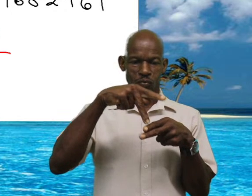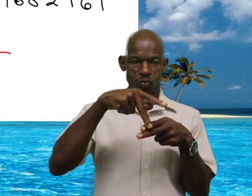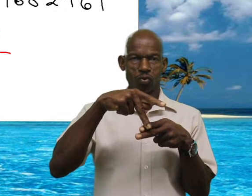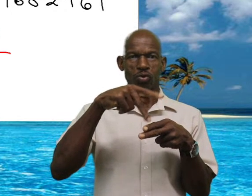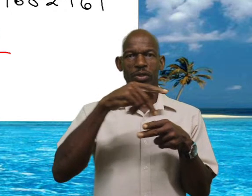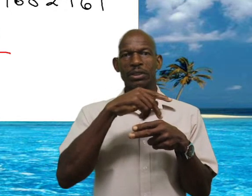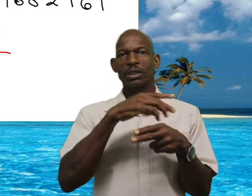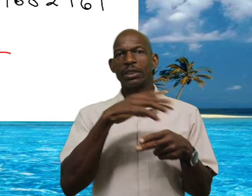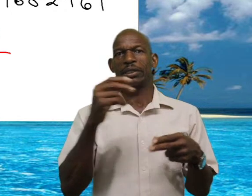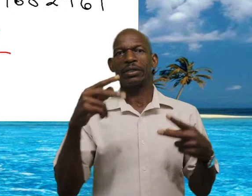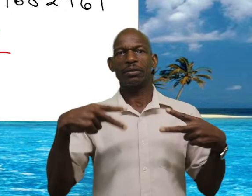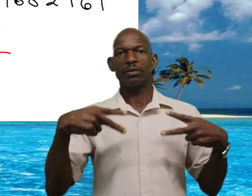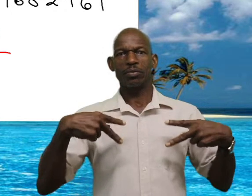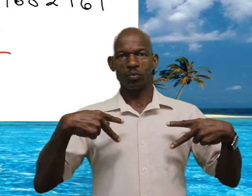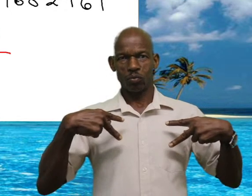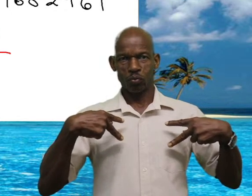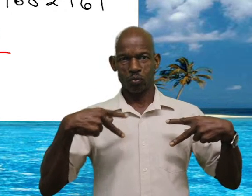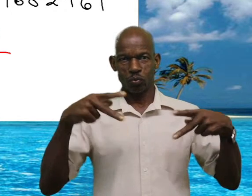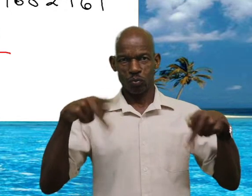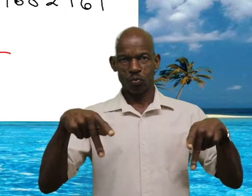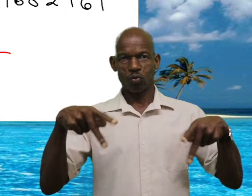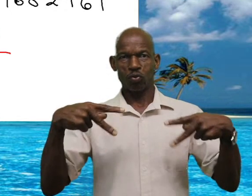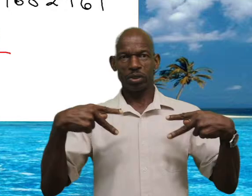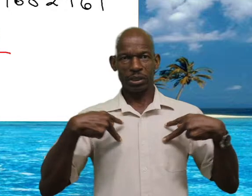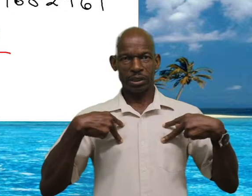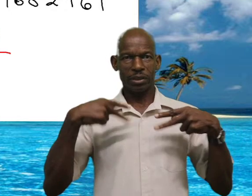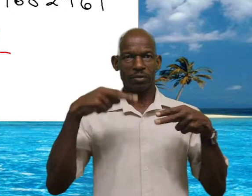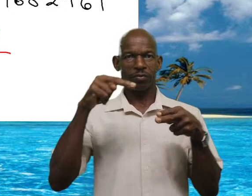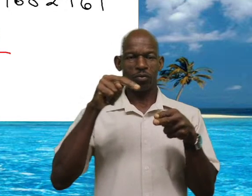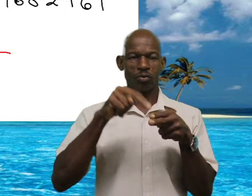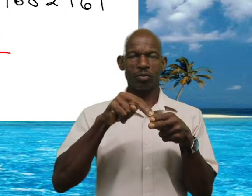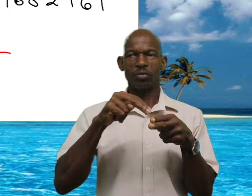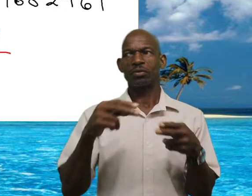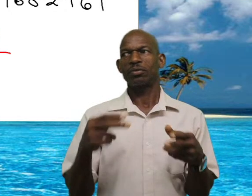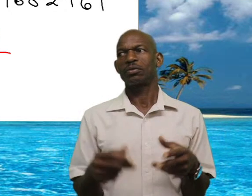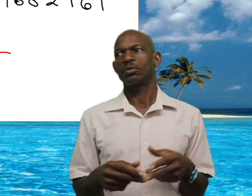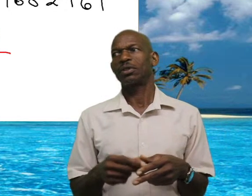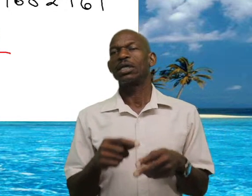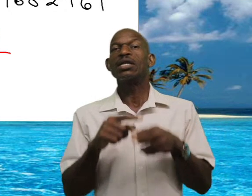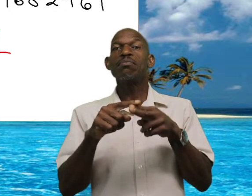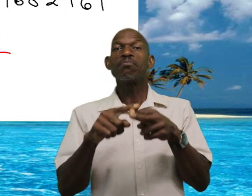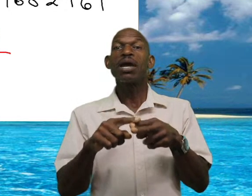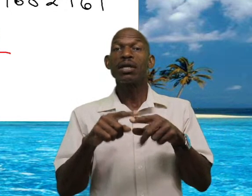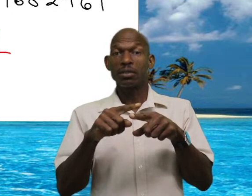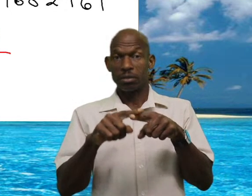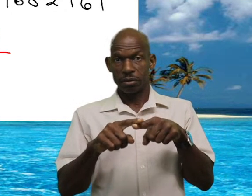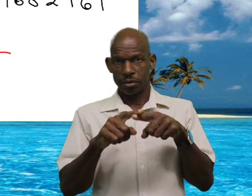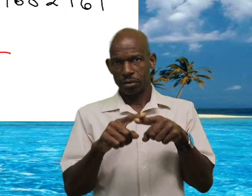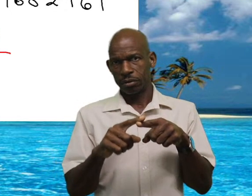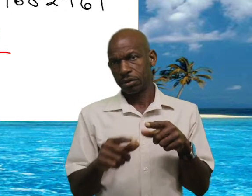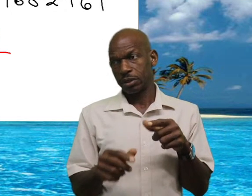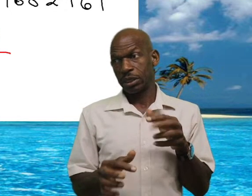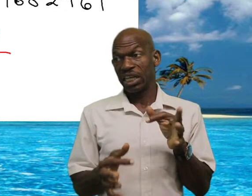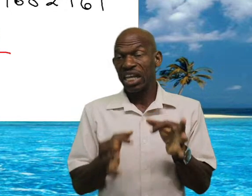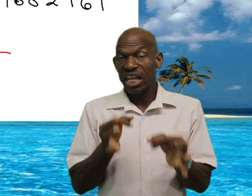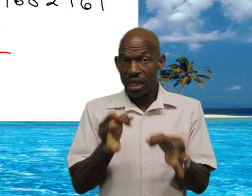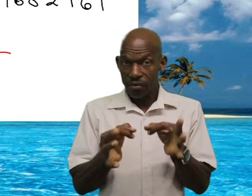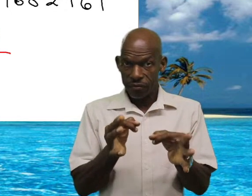forming possessive nouns based on whether they are singular, plural. Now, if in terms of